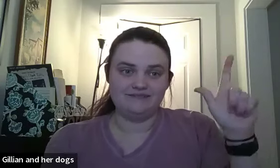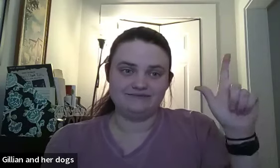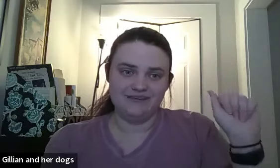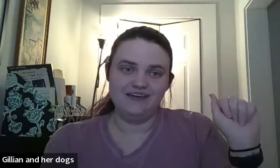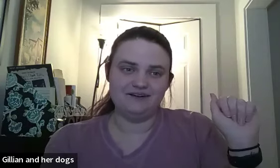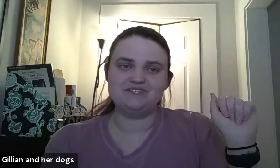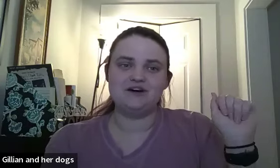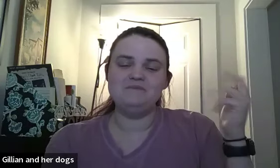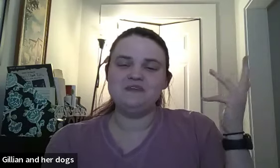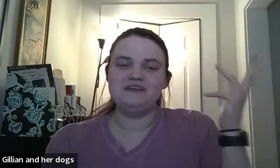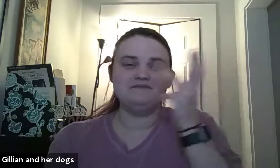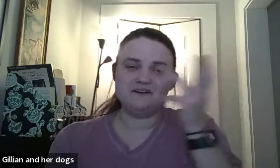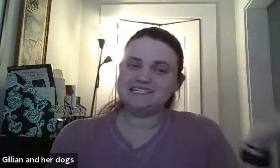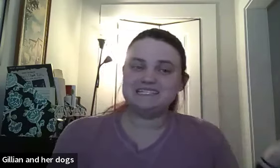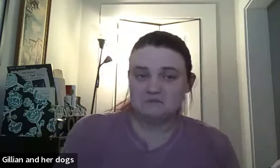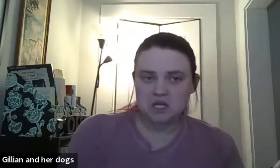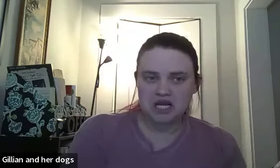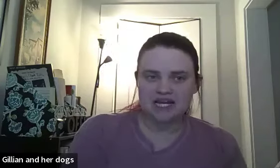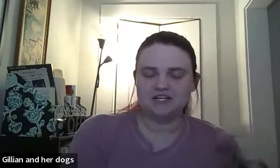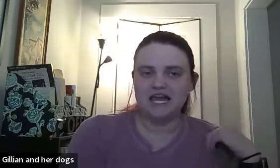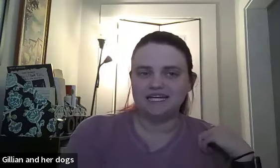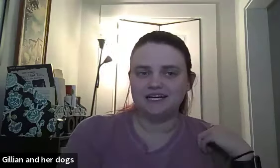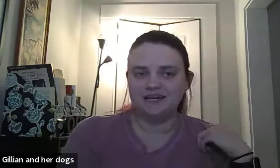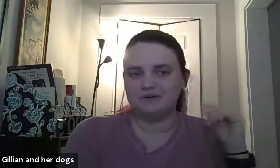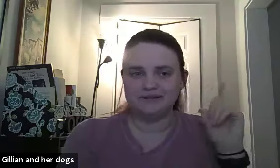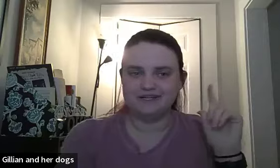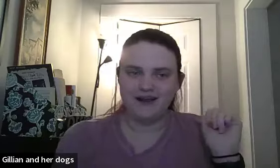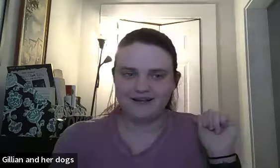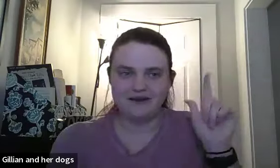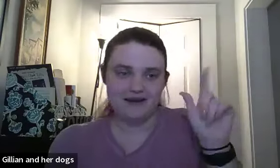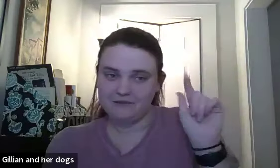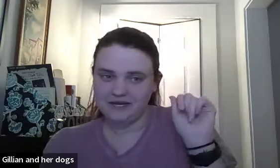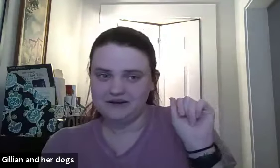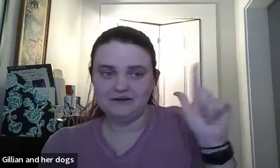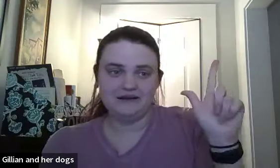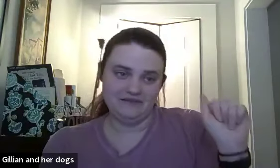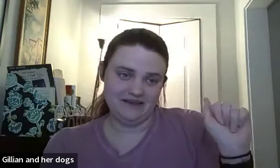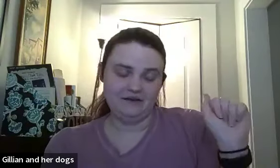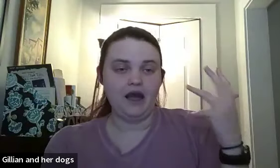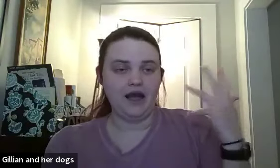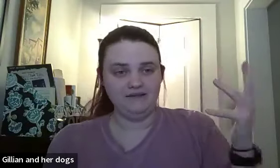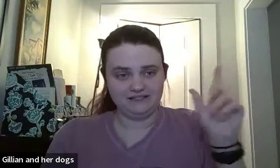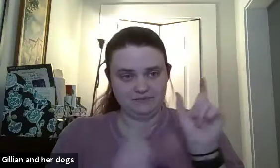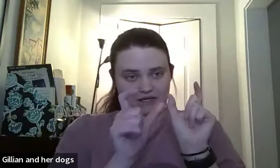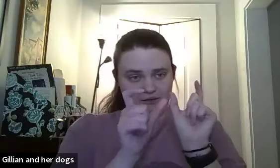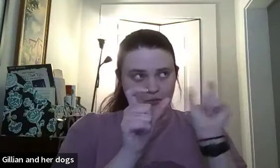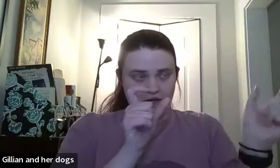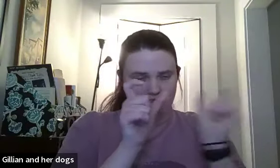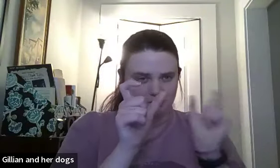LA. So very similar. And you're like, okay, well, what are you talking about? Alabama or LA? I like to make it one